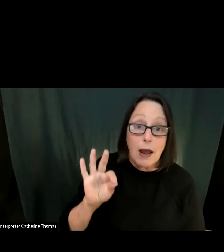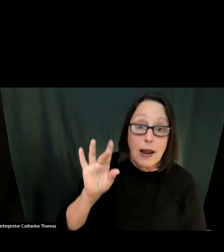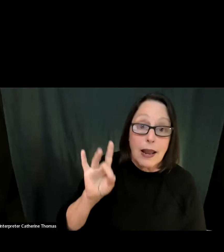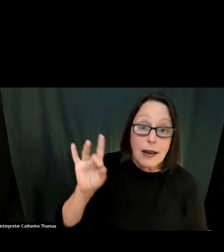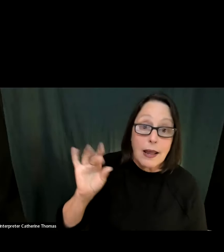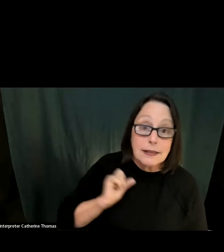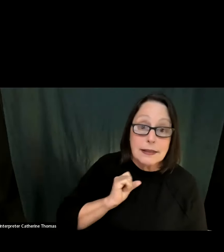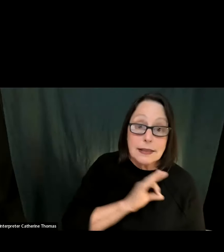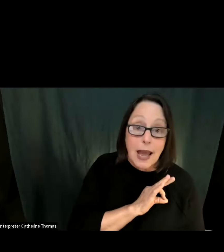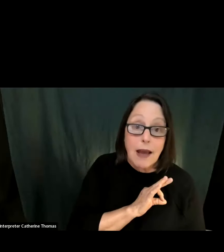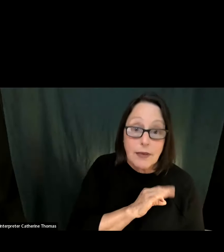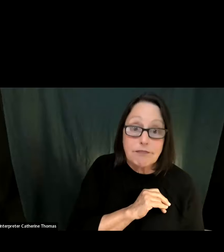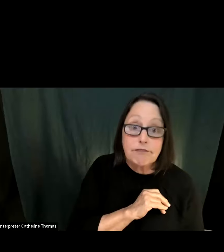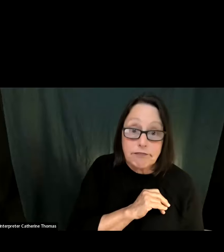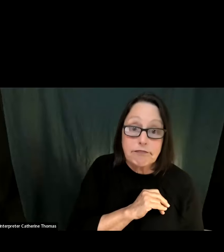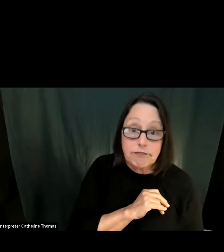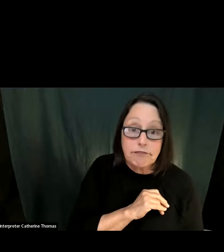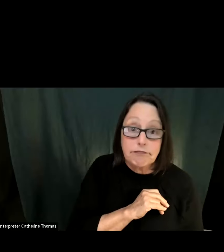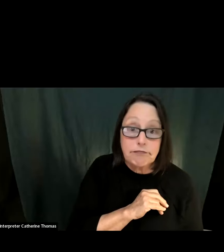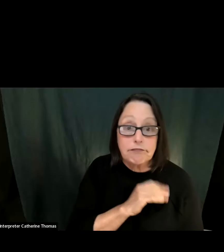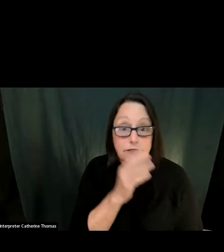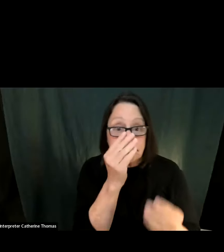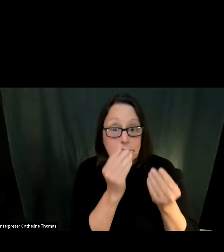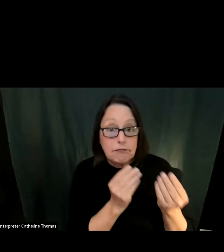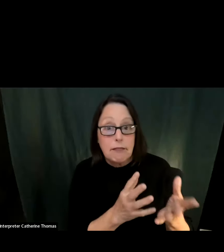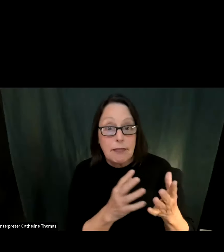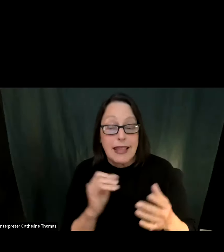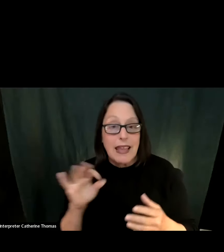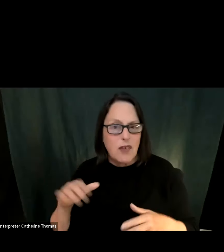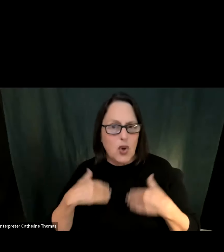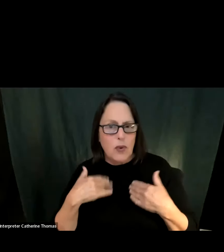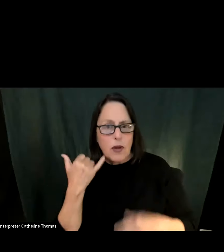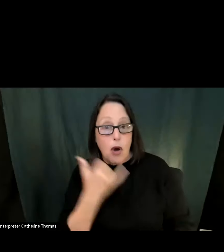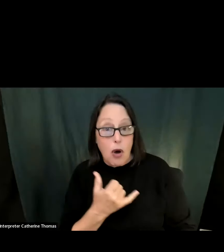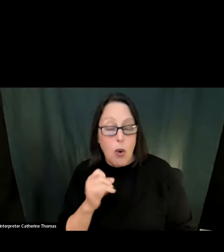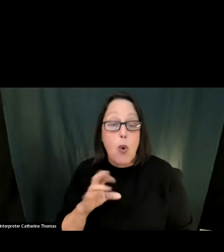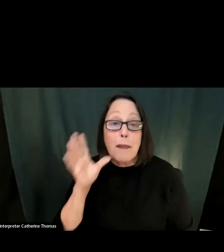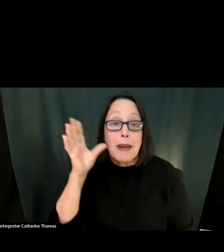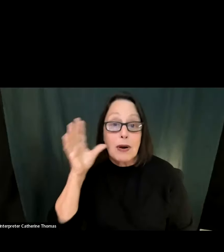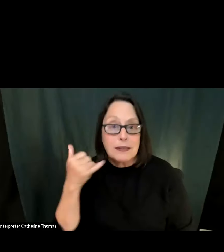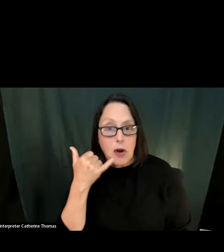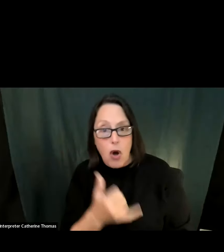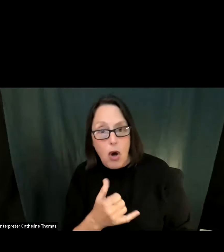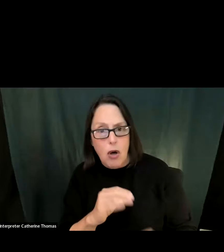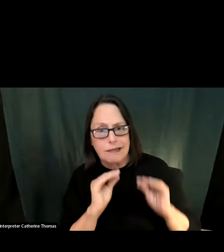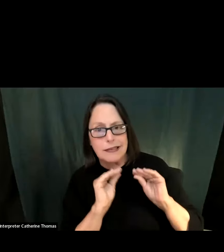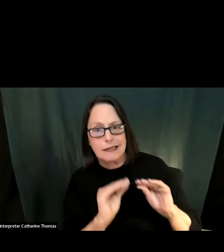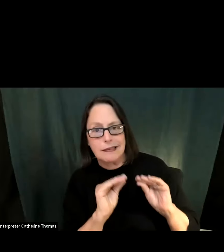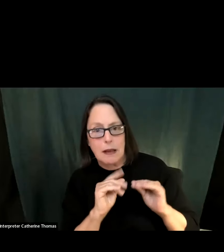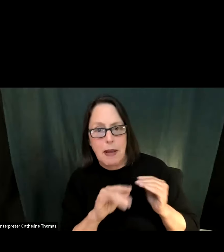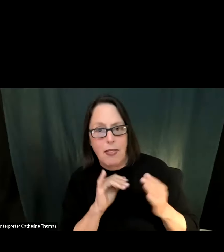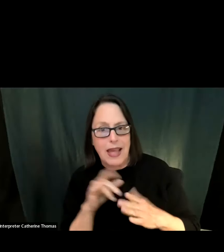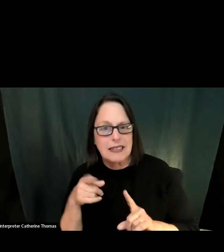on how to go about that when youth call or even parents call. So that's all I have to add for